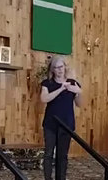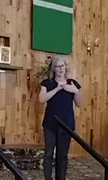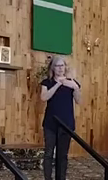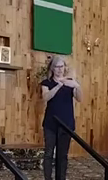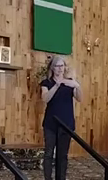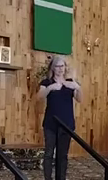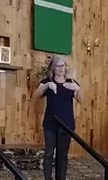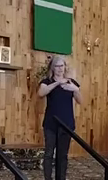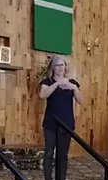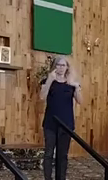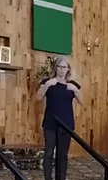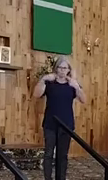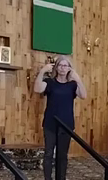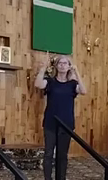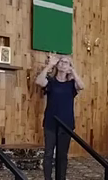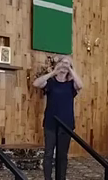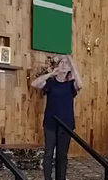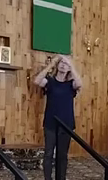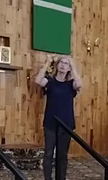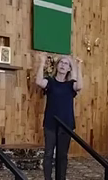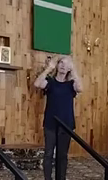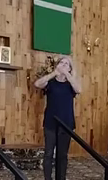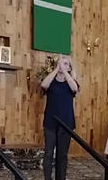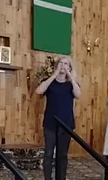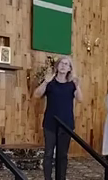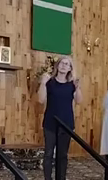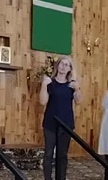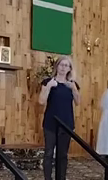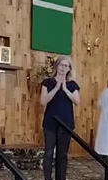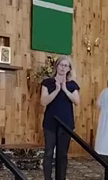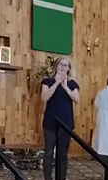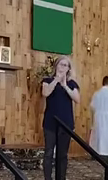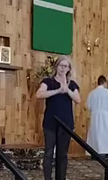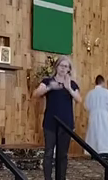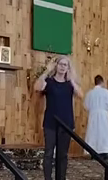to fulfillment and peace. We pray to the Lord.